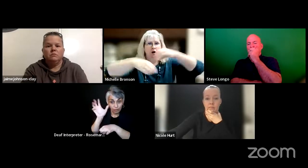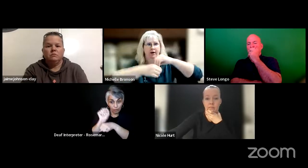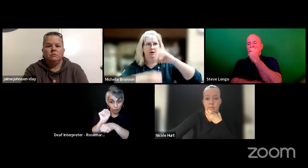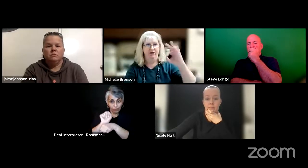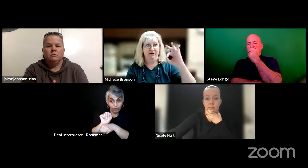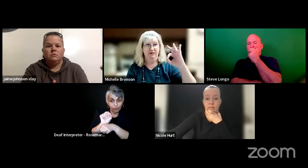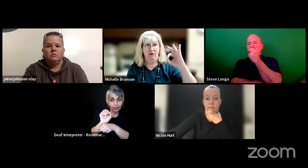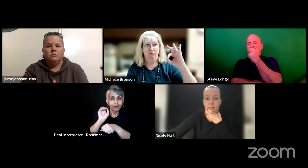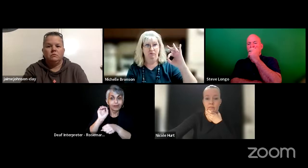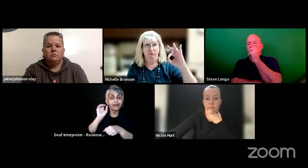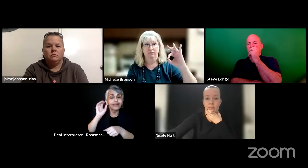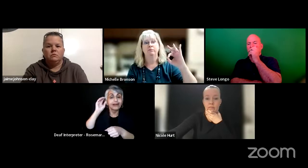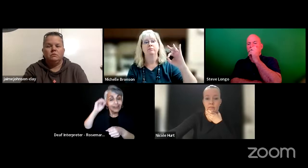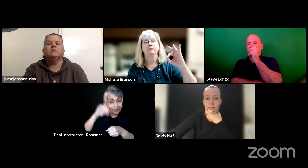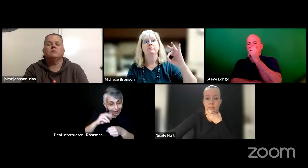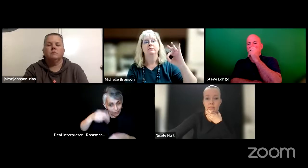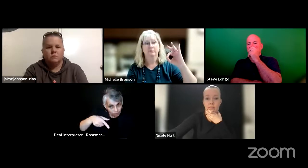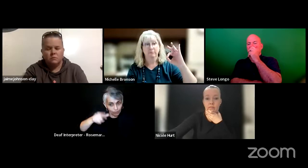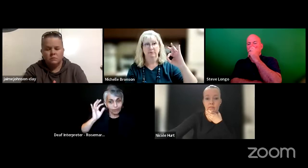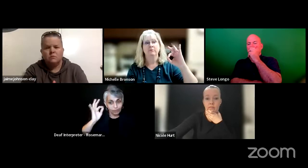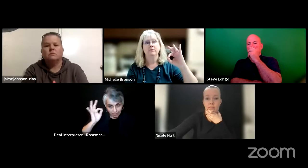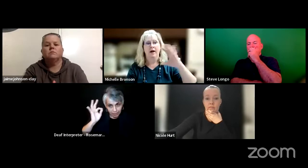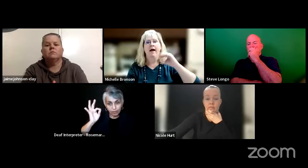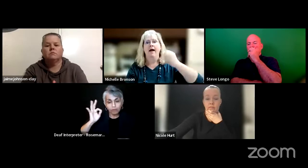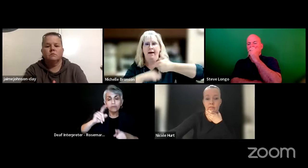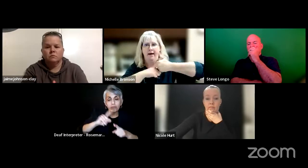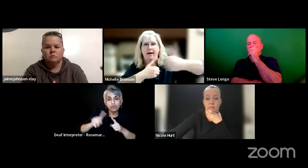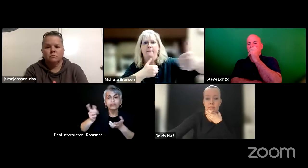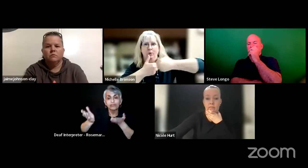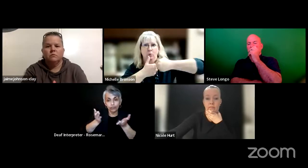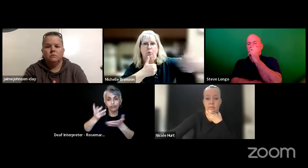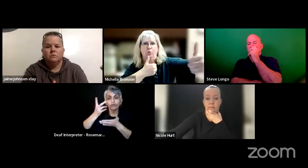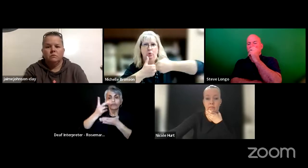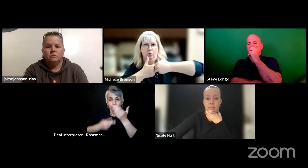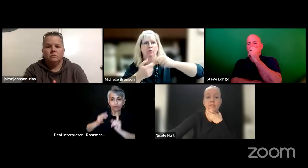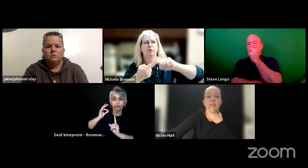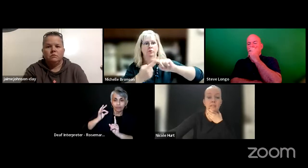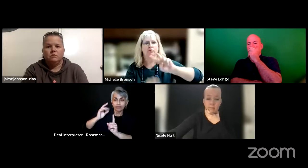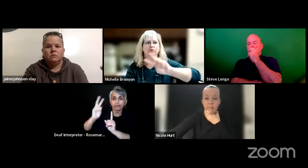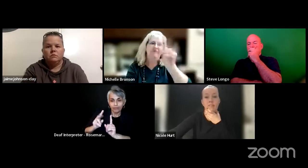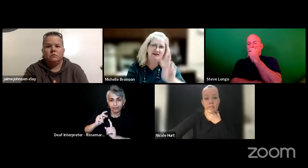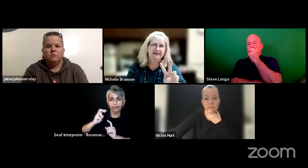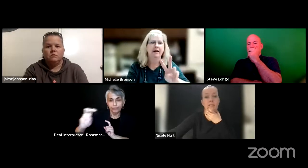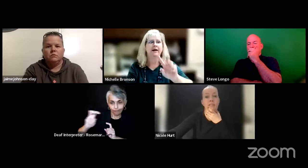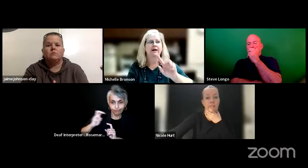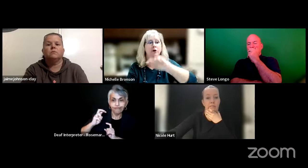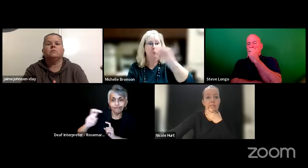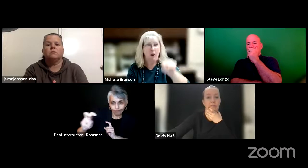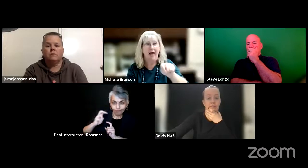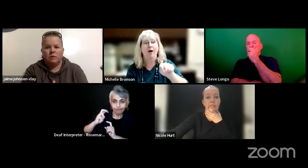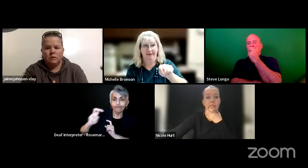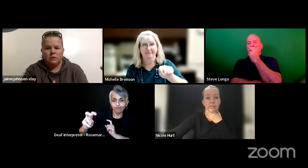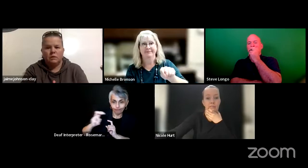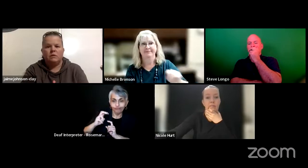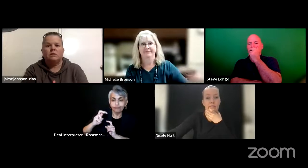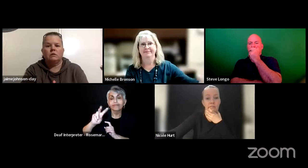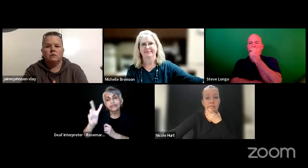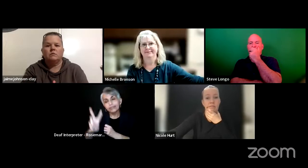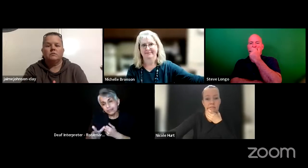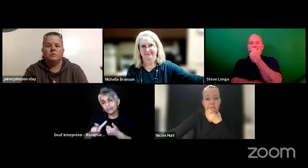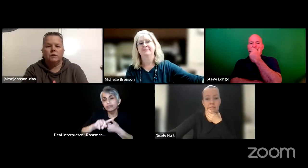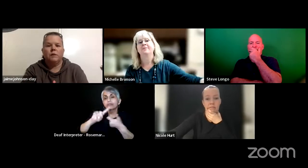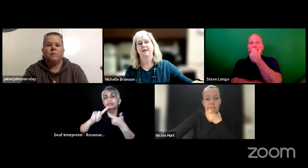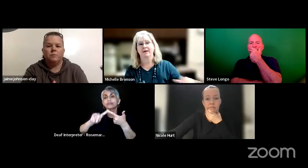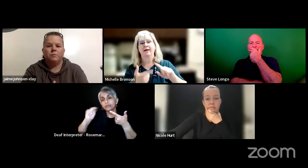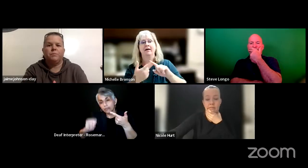But they would work and be housed out of the Fresno office and commute to Visalia